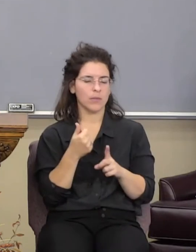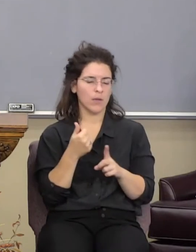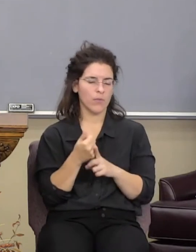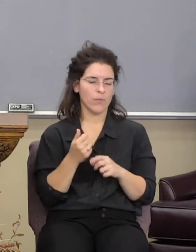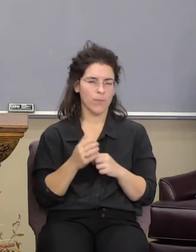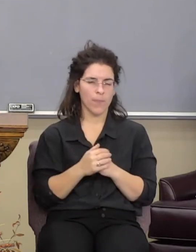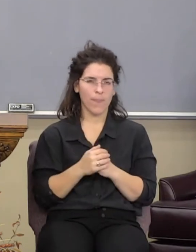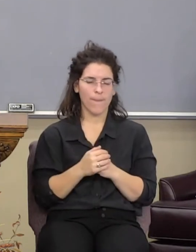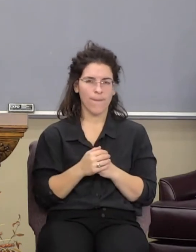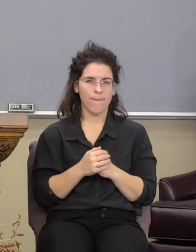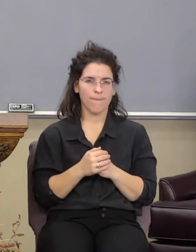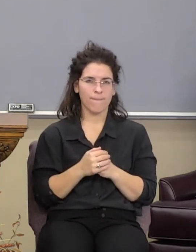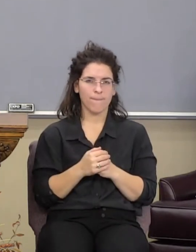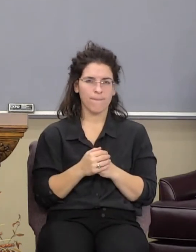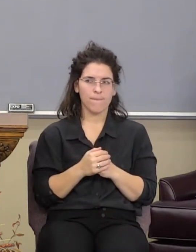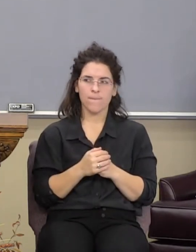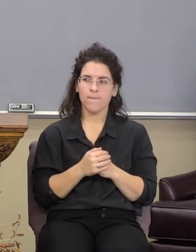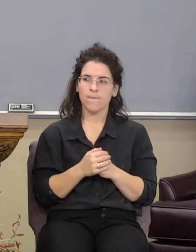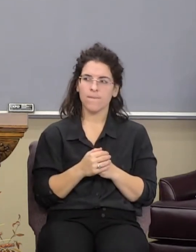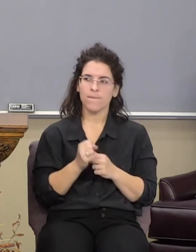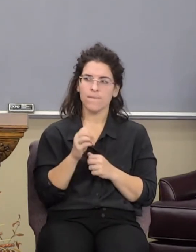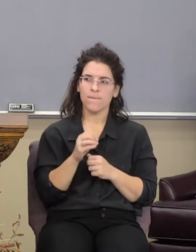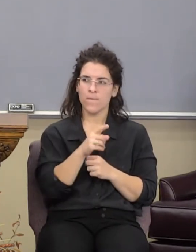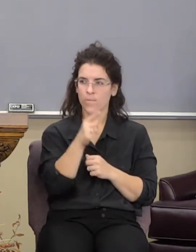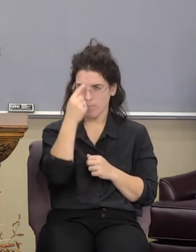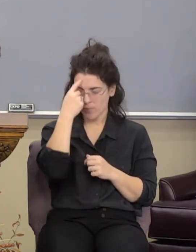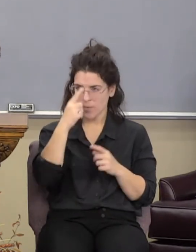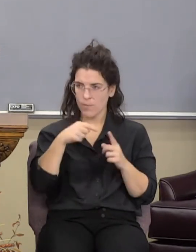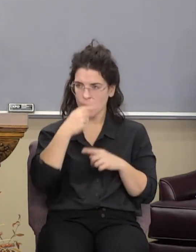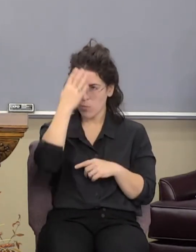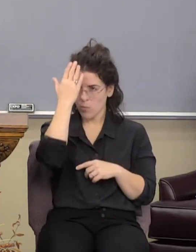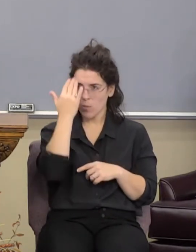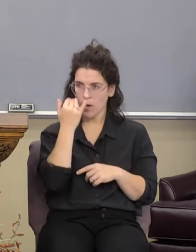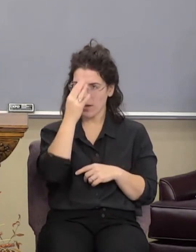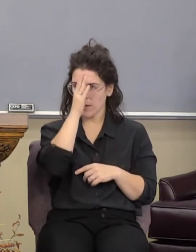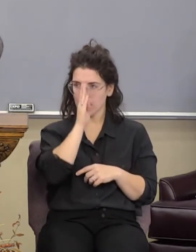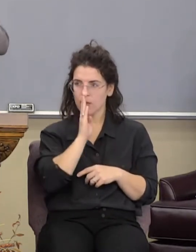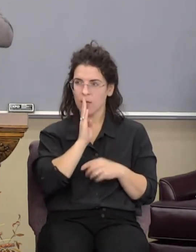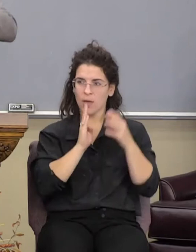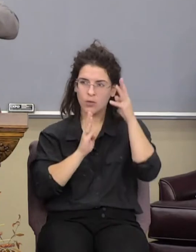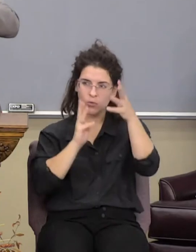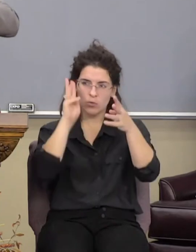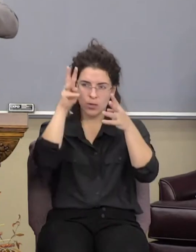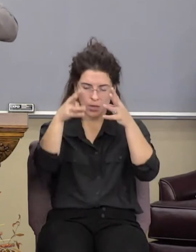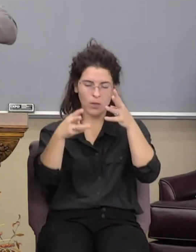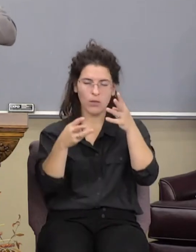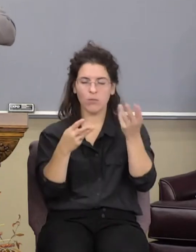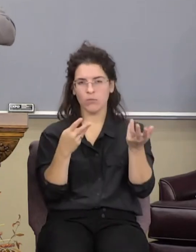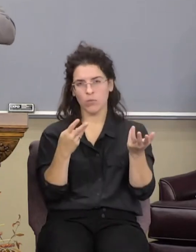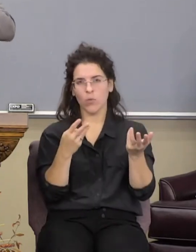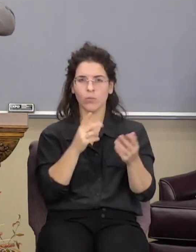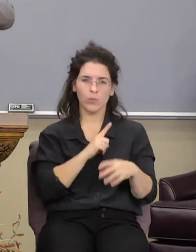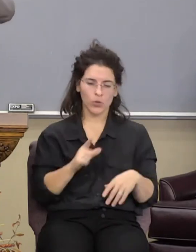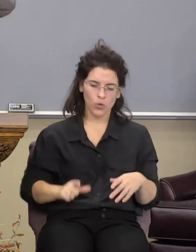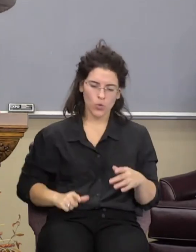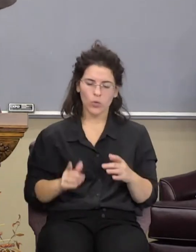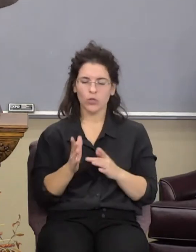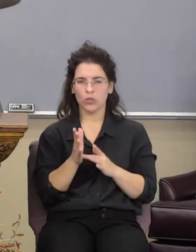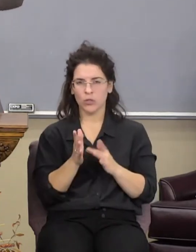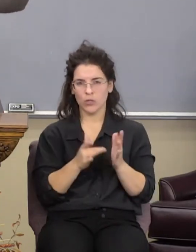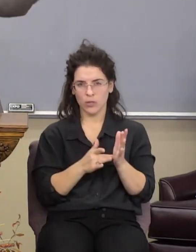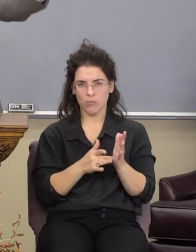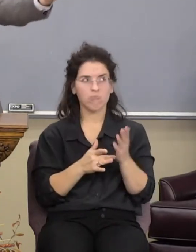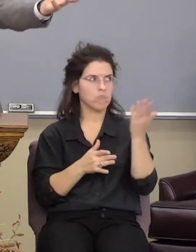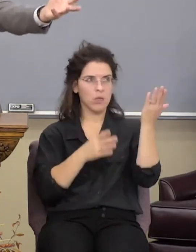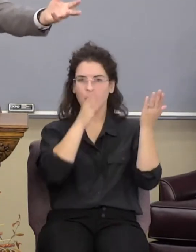himself. So you think about why God even created. Well, when God, the Lord Jesus, created